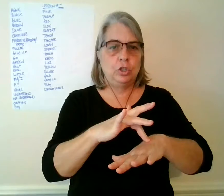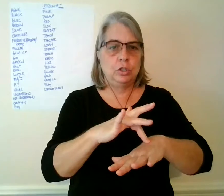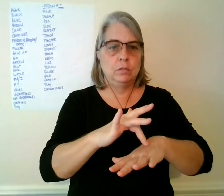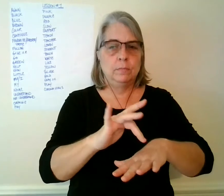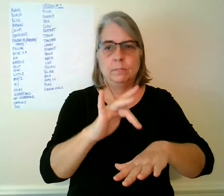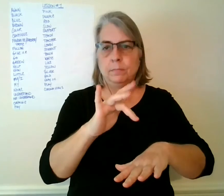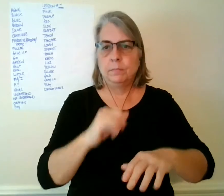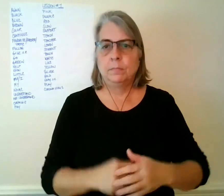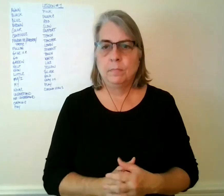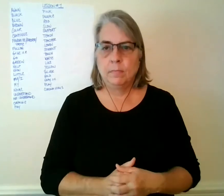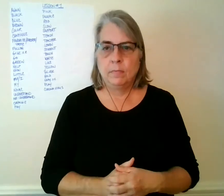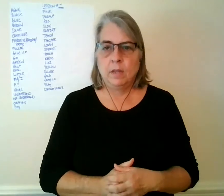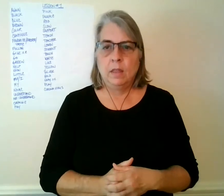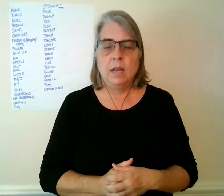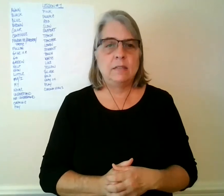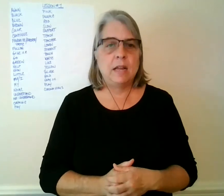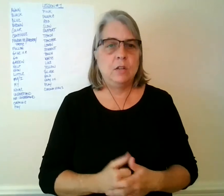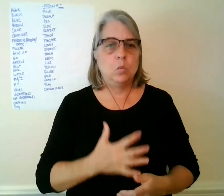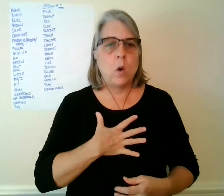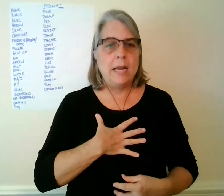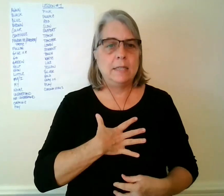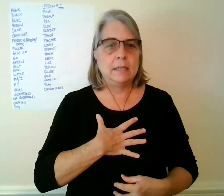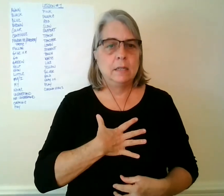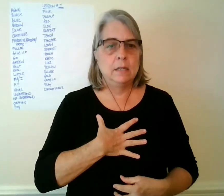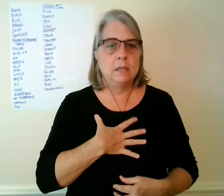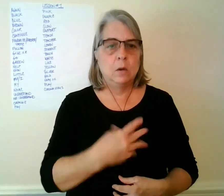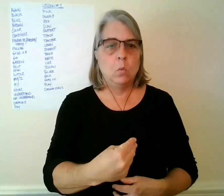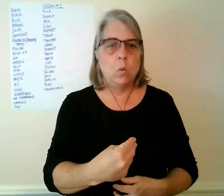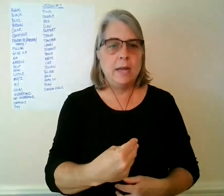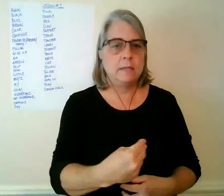touch. The next sign is white, white,